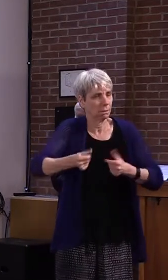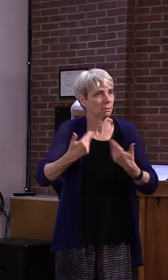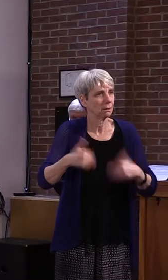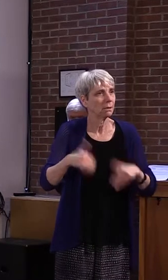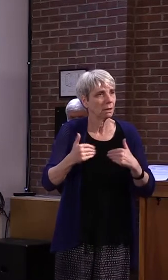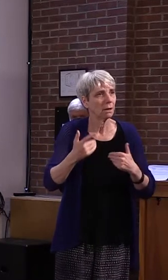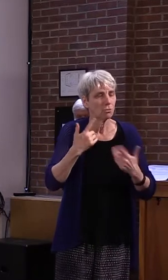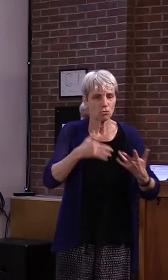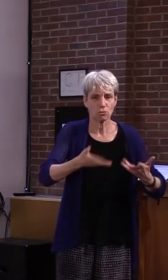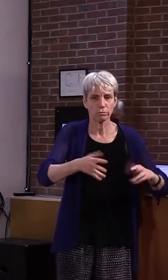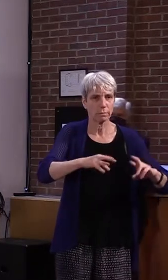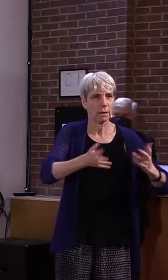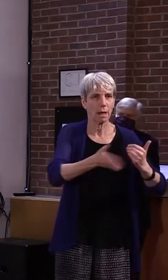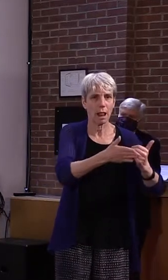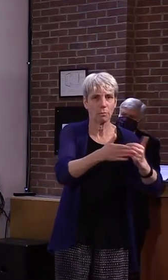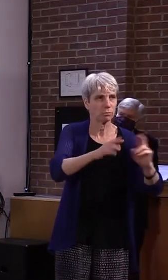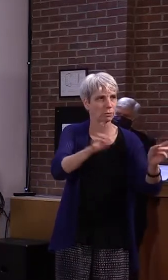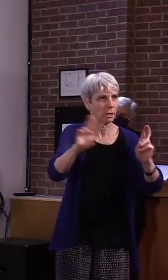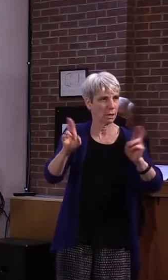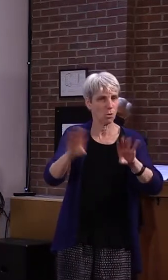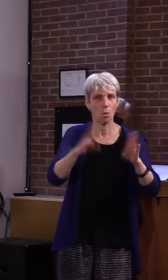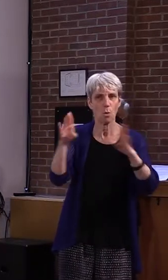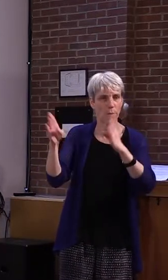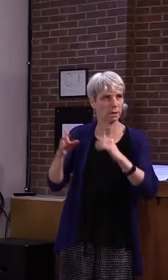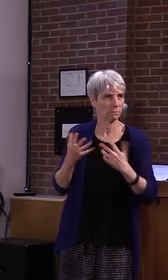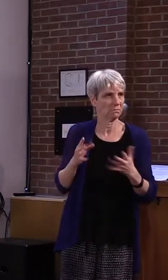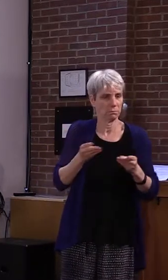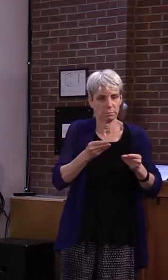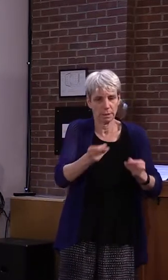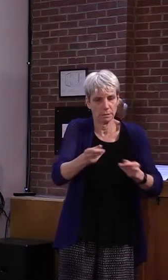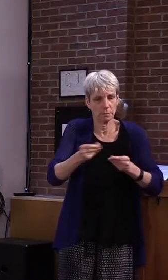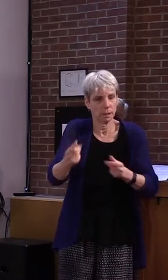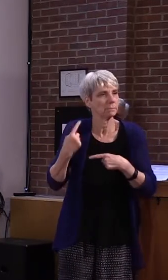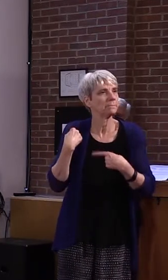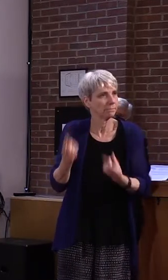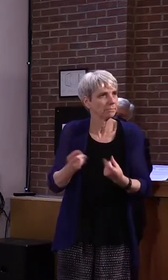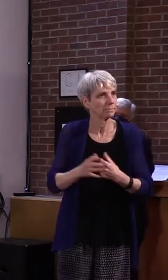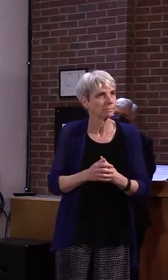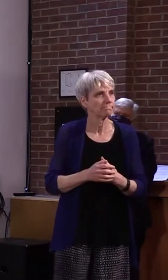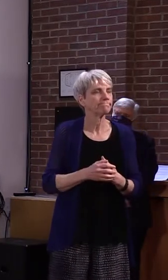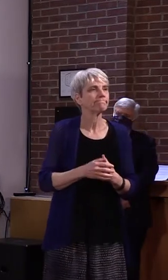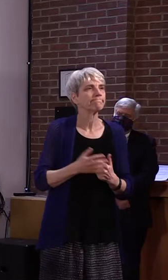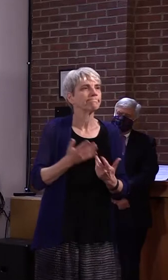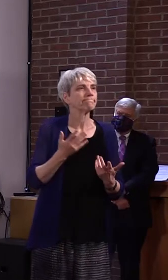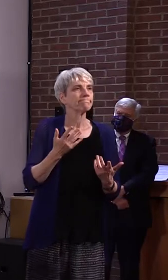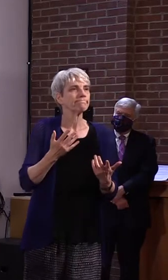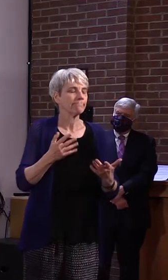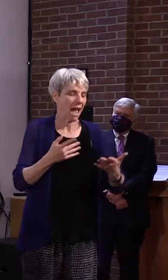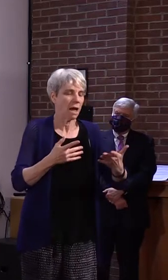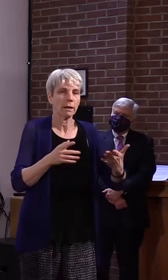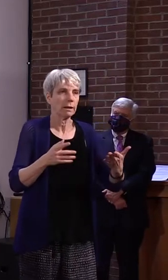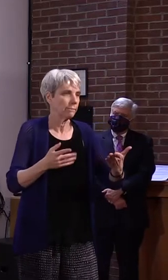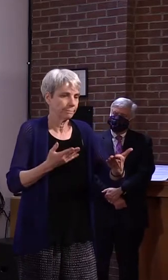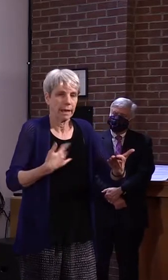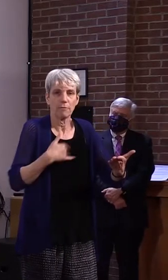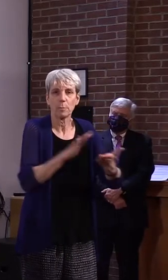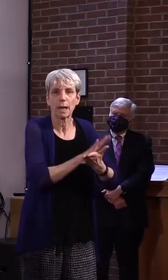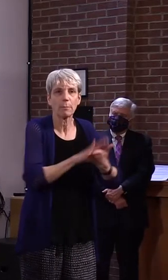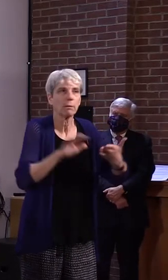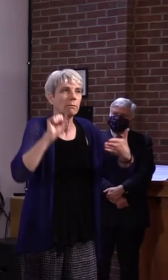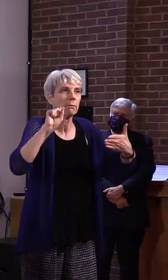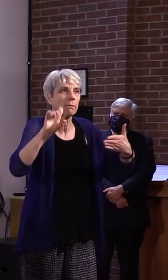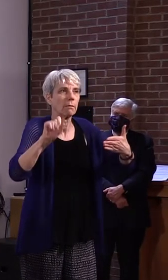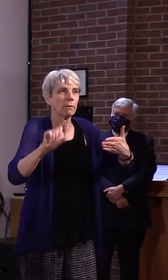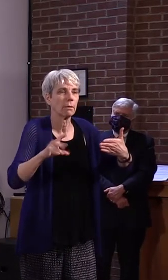for reopening. We've utilized that in a number of different ways. I don't have it all in front of me, but certainly I can